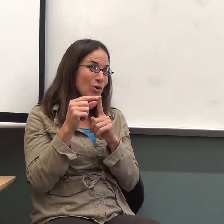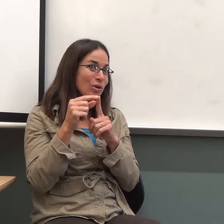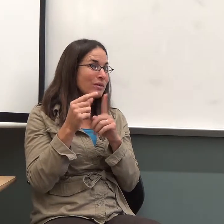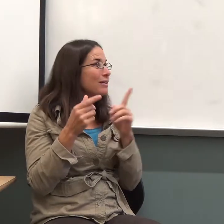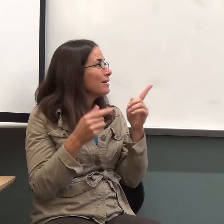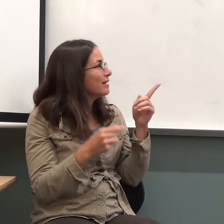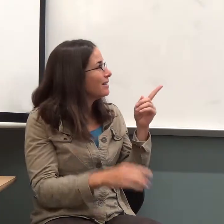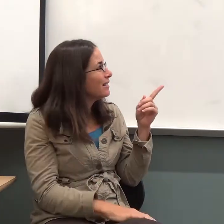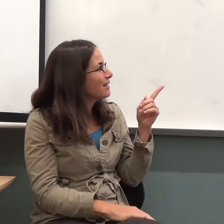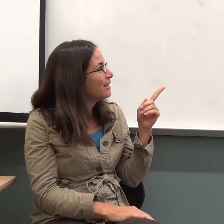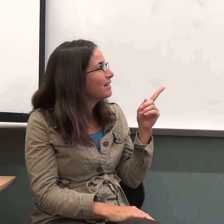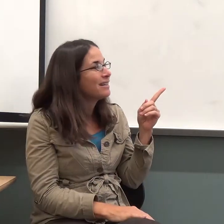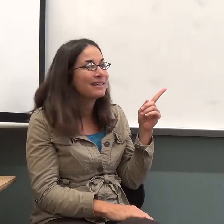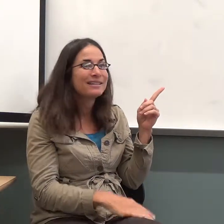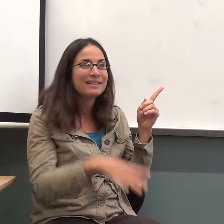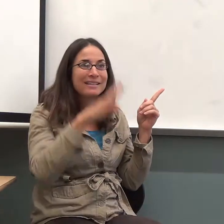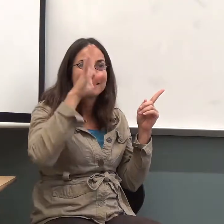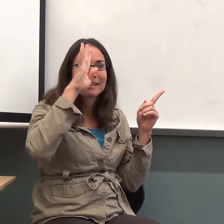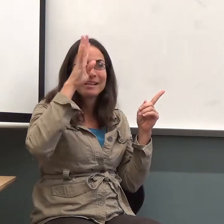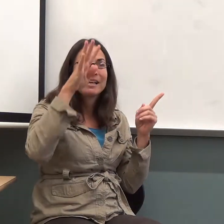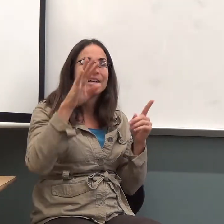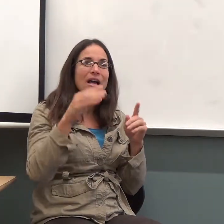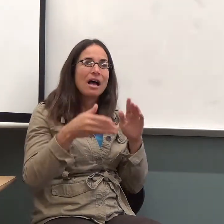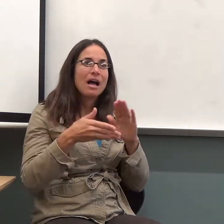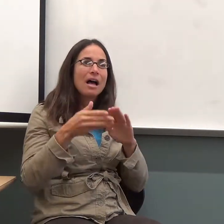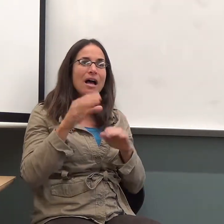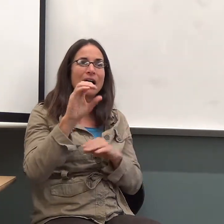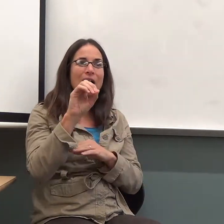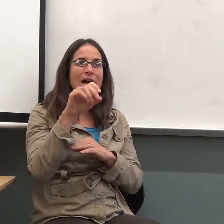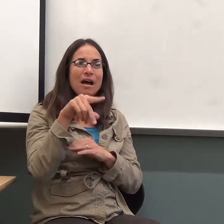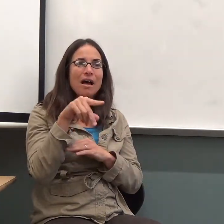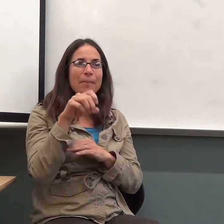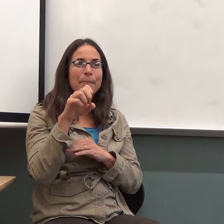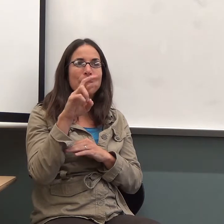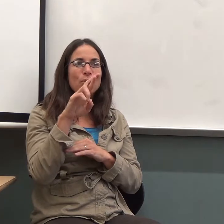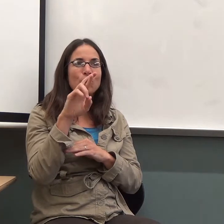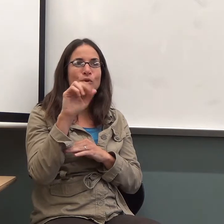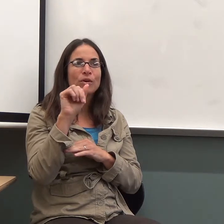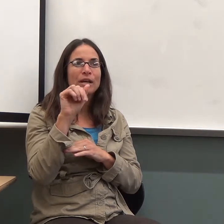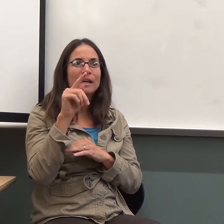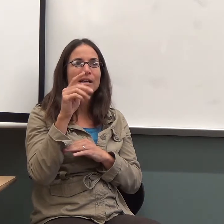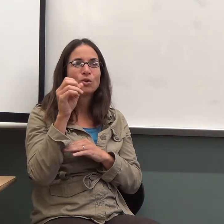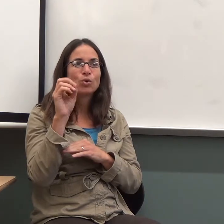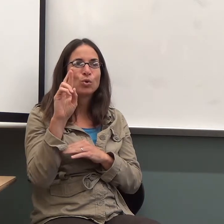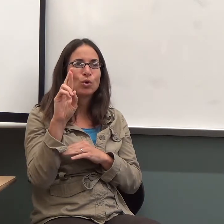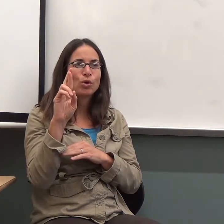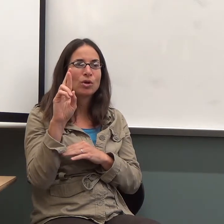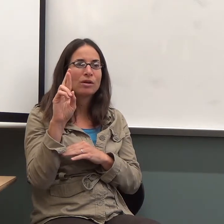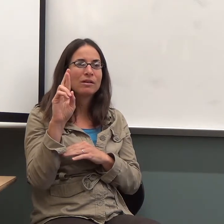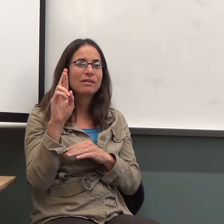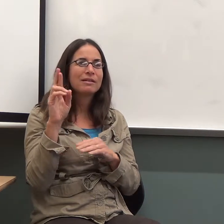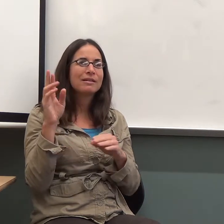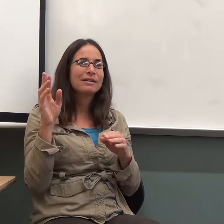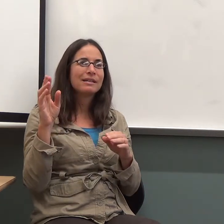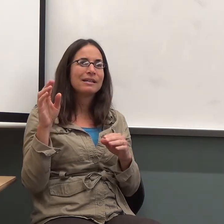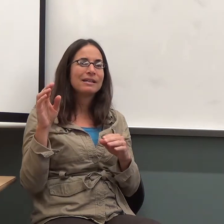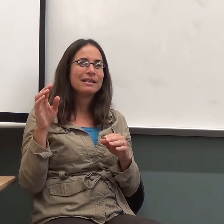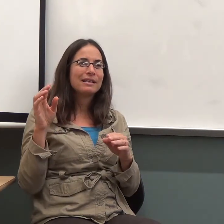just doesn't- came up with a new way to describe the driver of a car. An operator actually operates the machine. He doesn't. Because drive. the